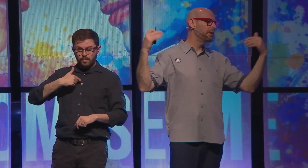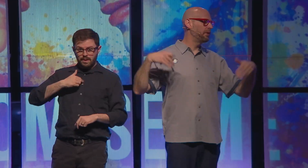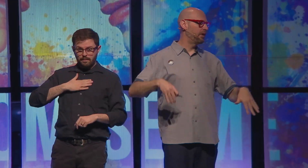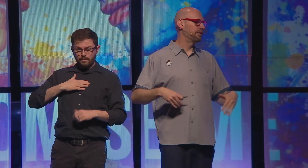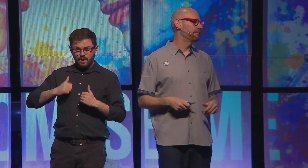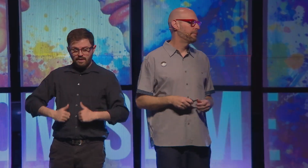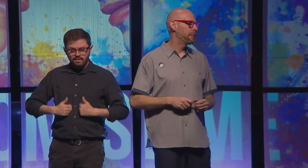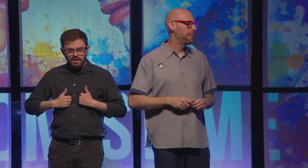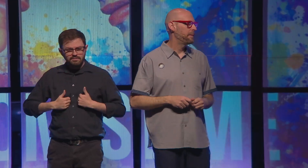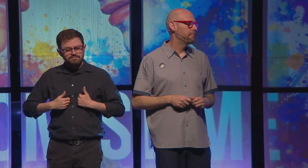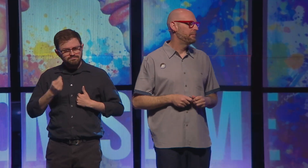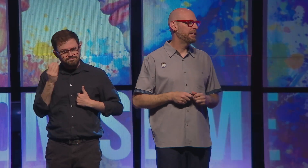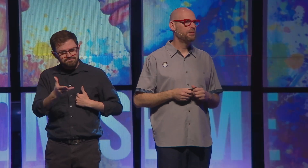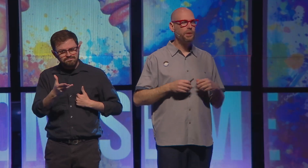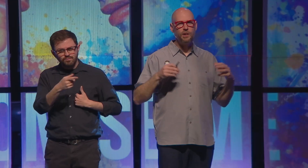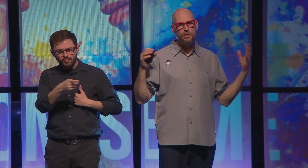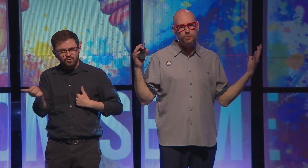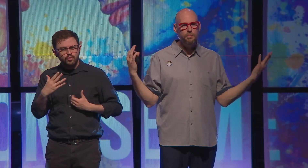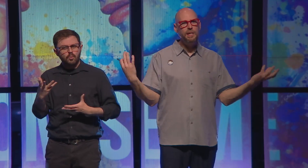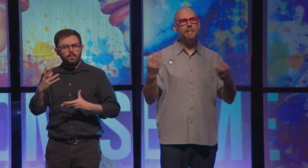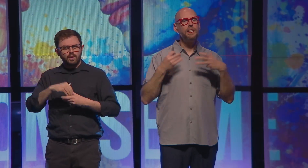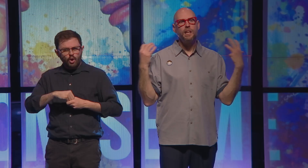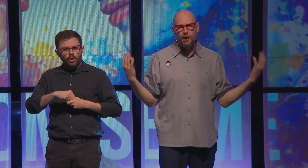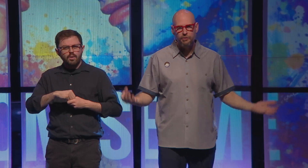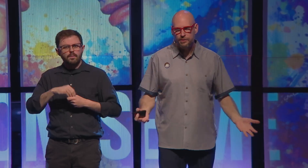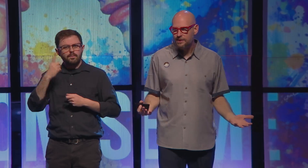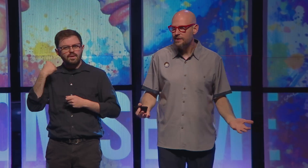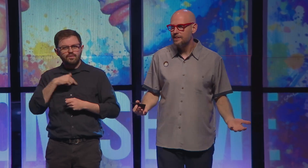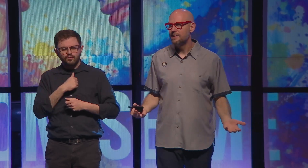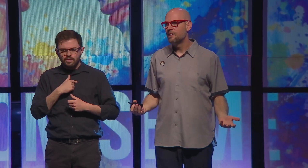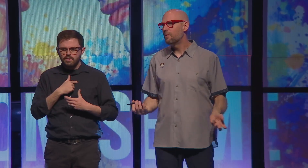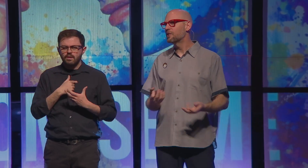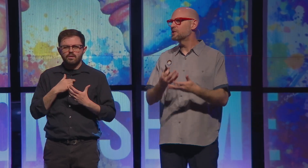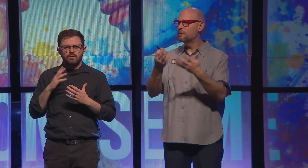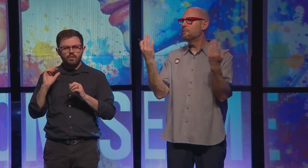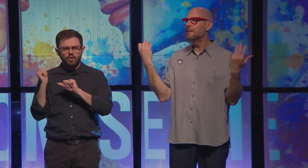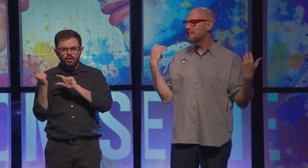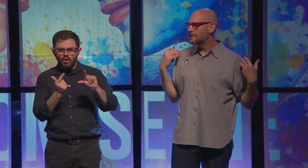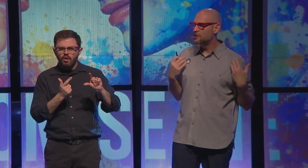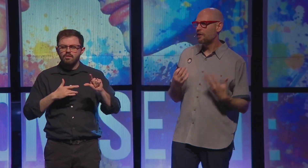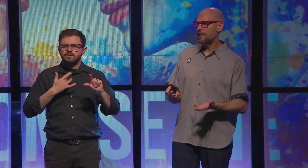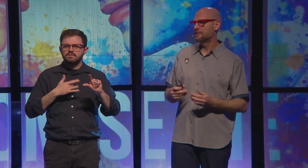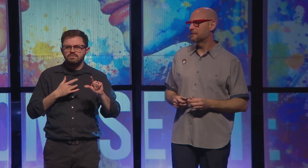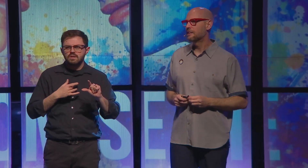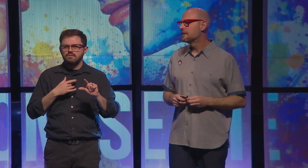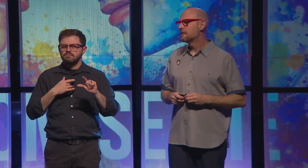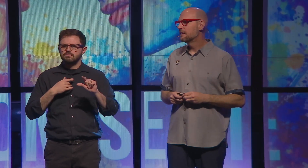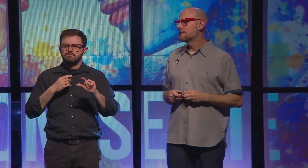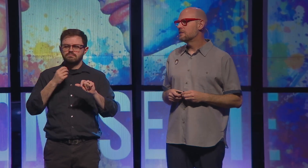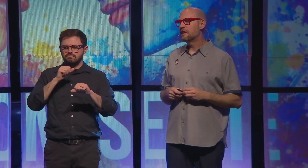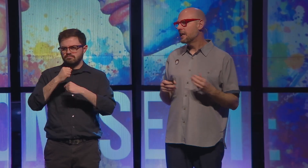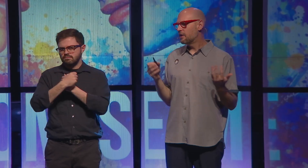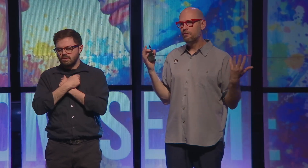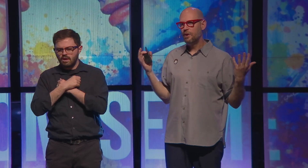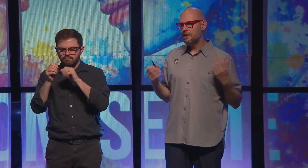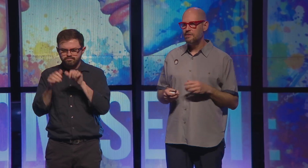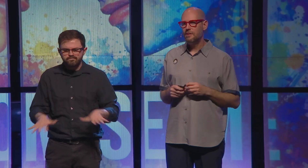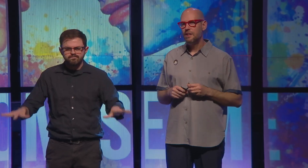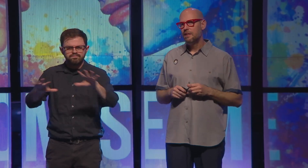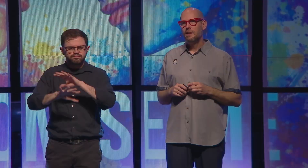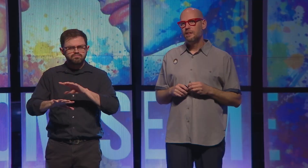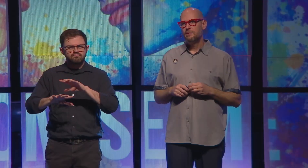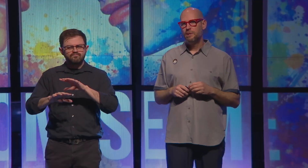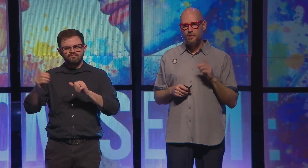you belong, because we are swimming in love. We are swimming in grace. You can't avoid